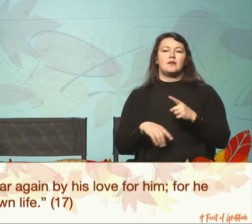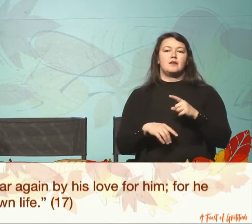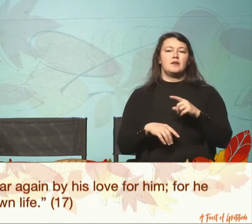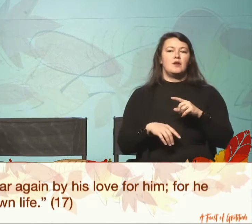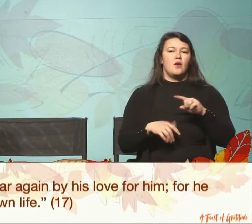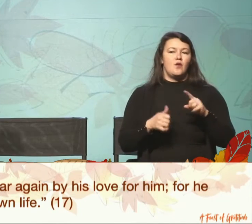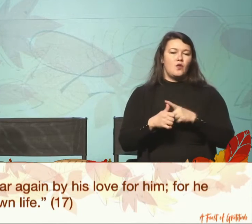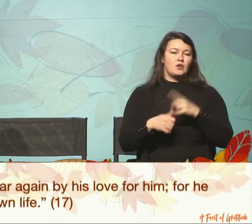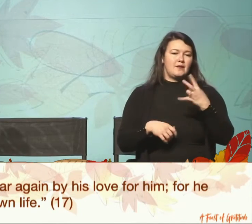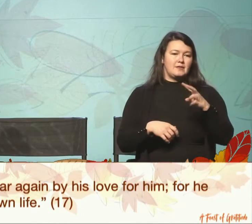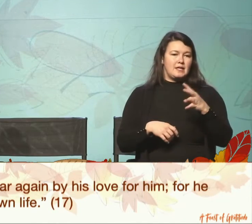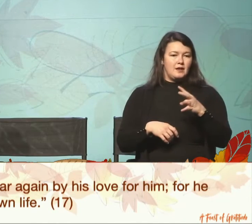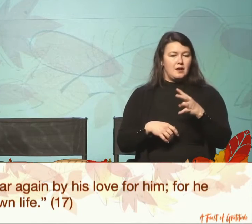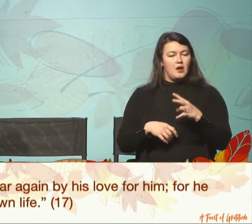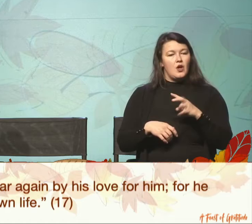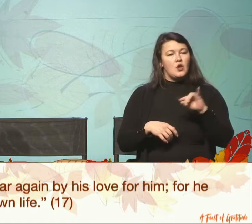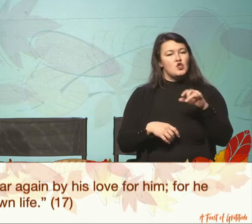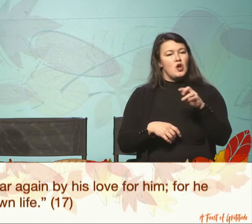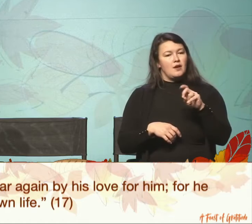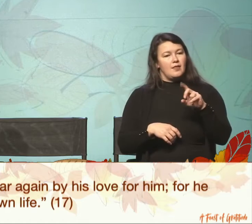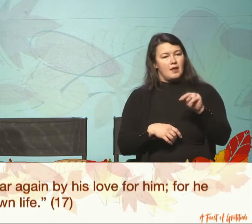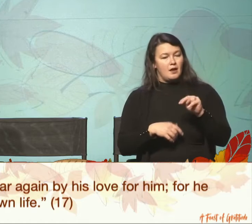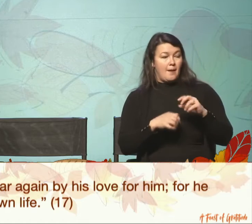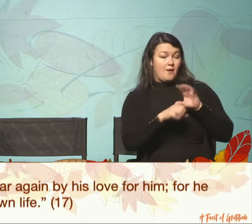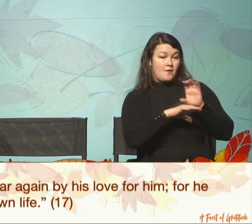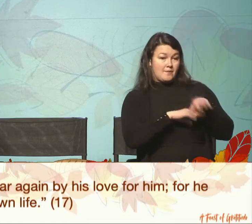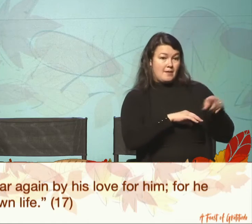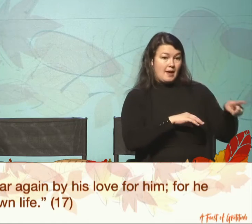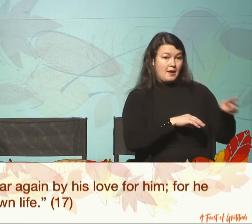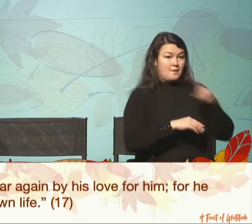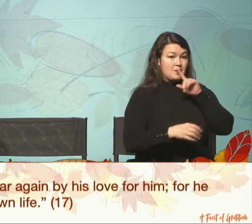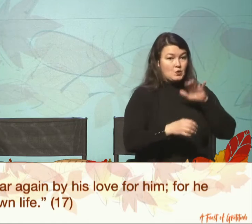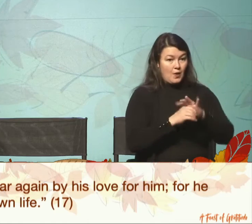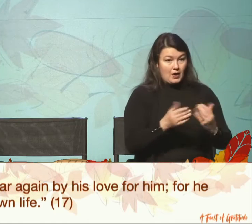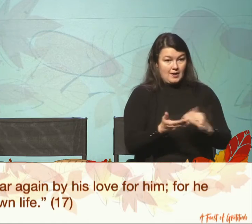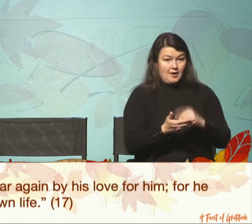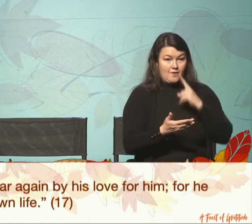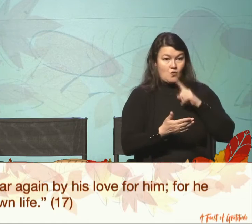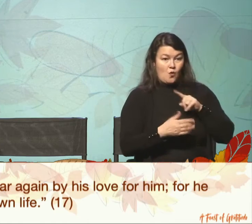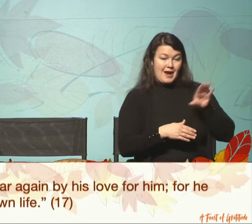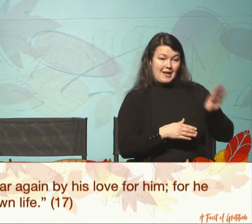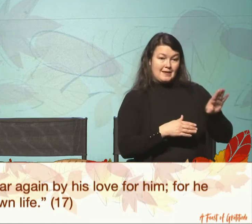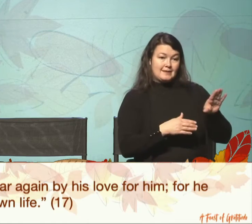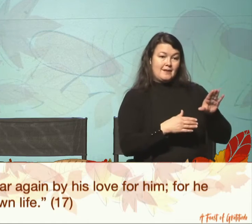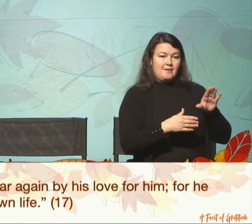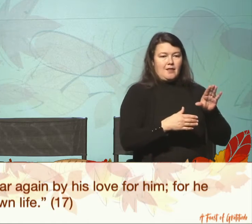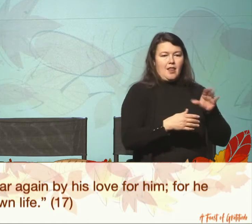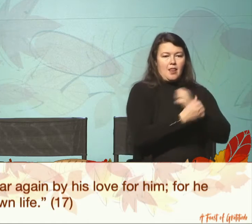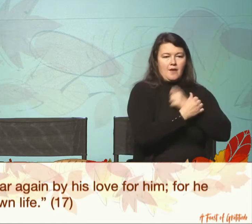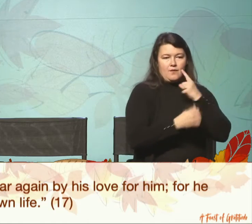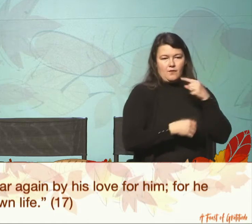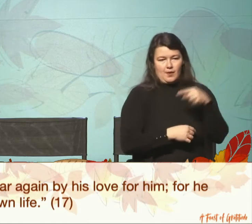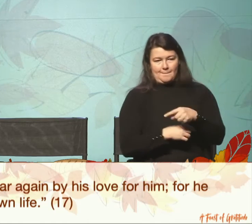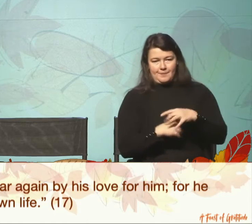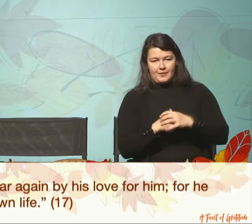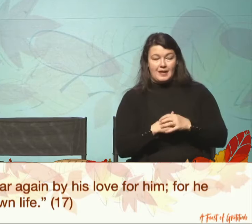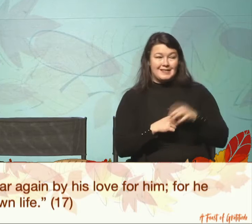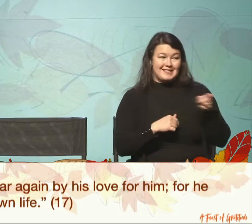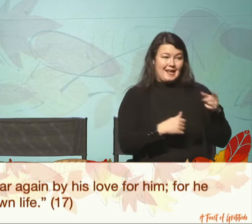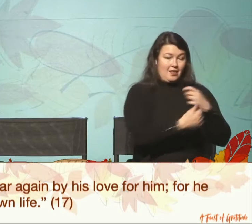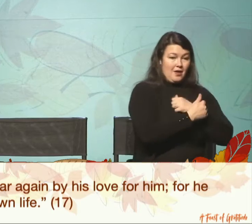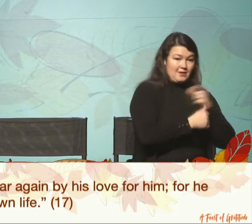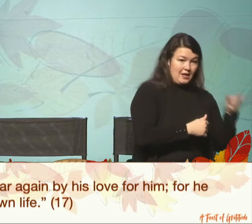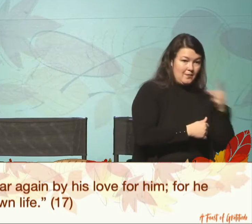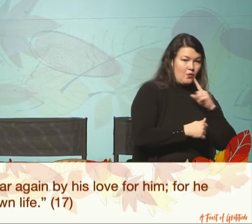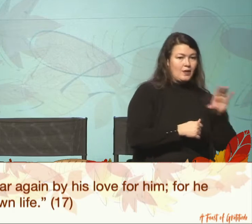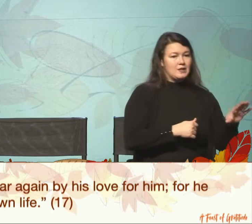David swear again by his love for him, for he loved him as he loved his own life. I just don't think we should miss